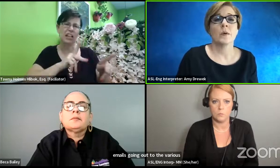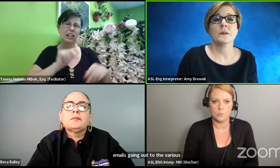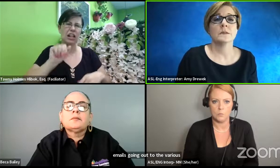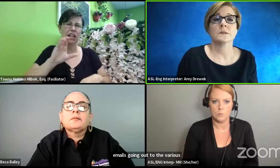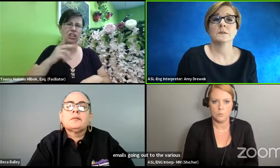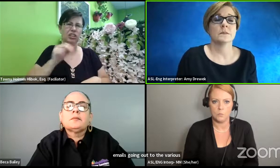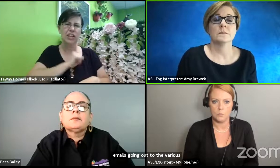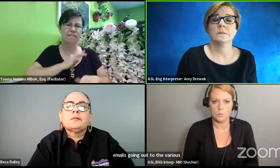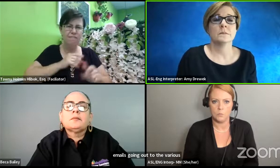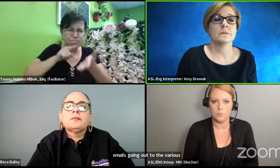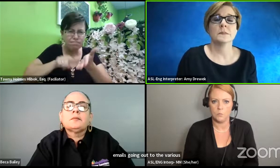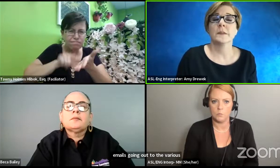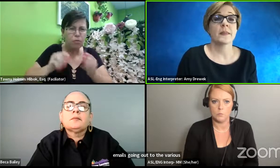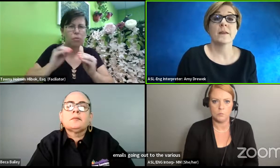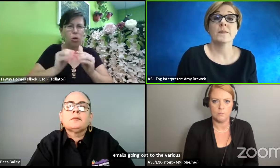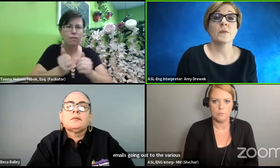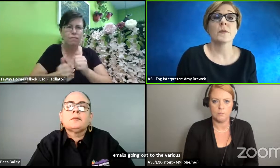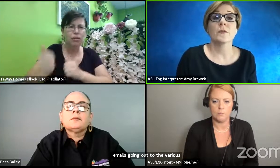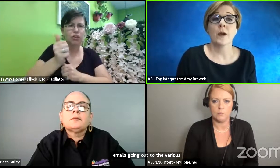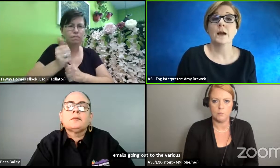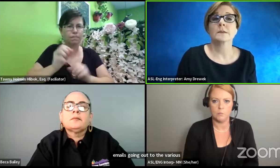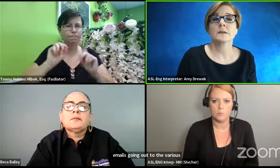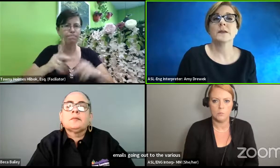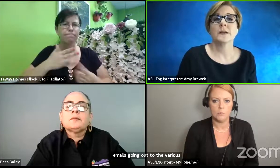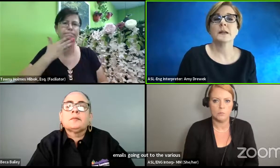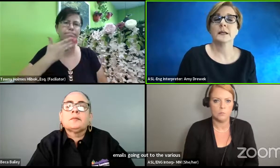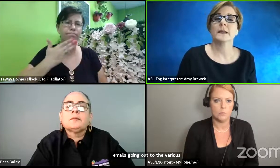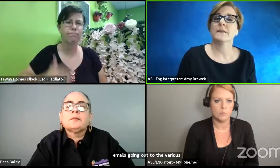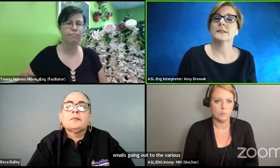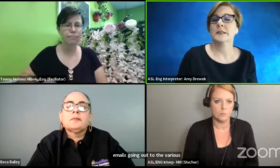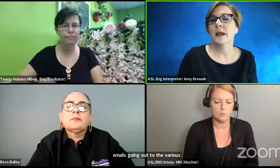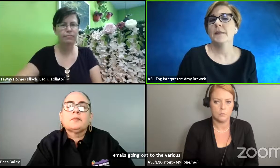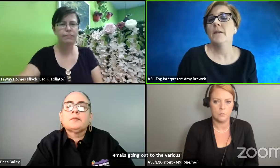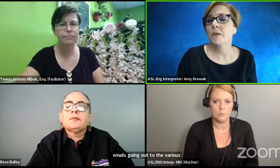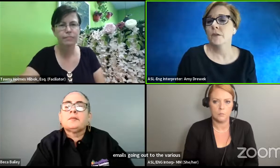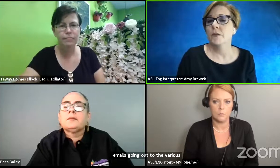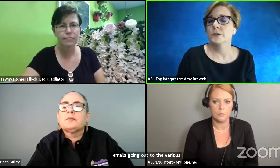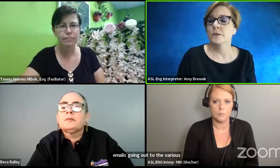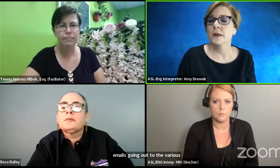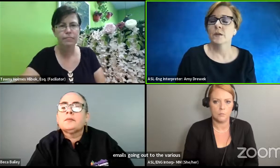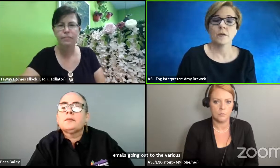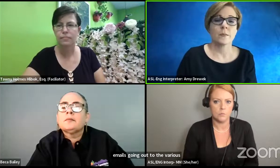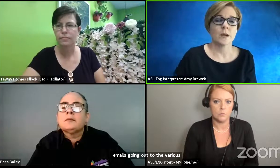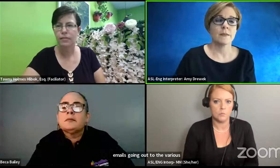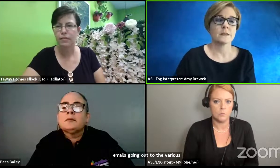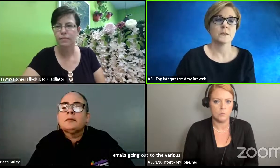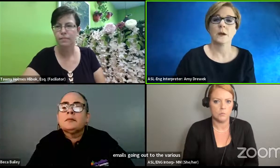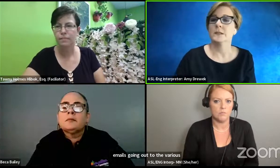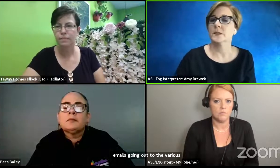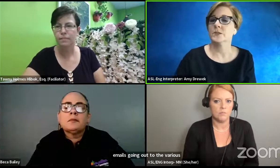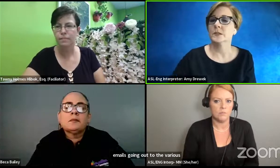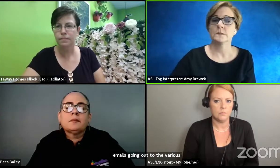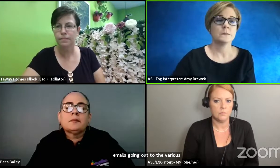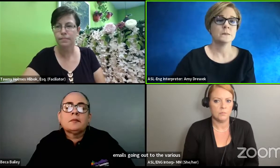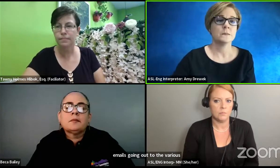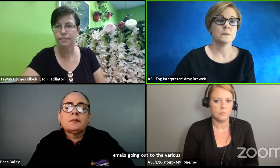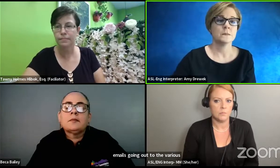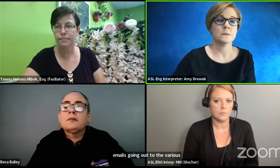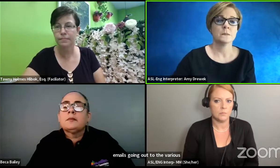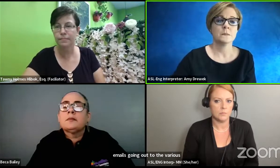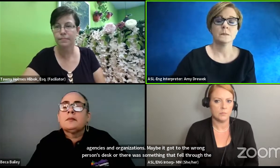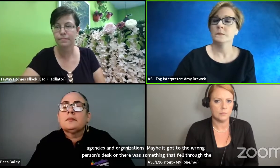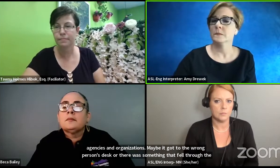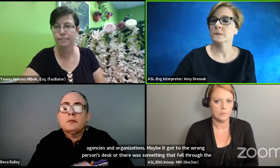or there was something that fell through the cracks. I'll definitely investigate that further. So thank you for bringing this to our attention.